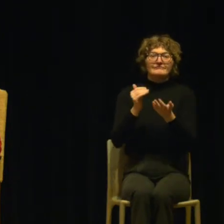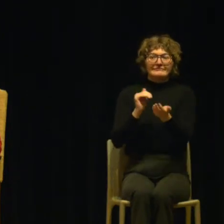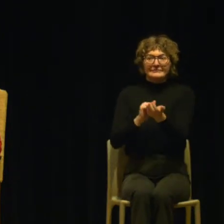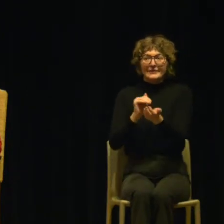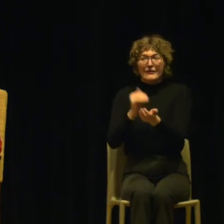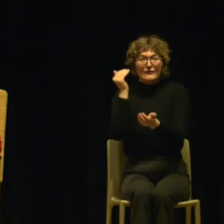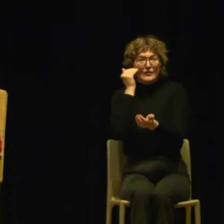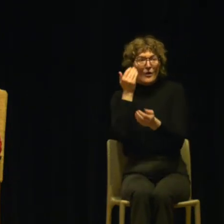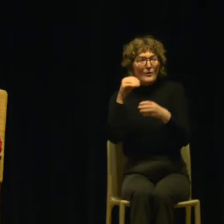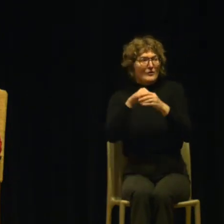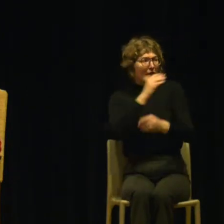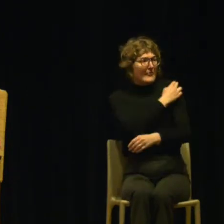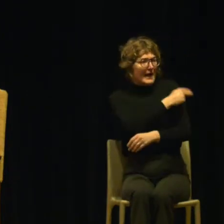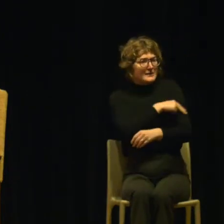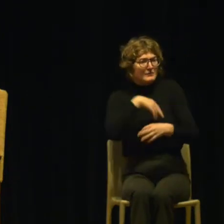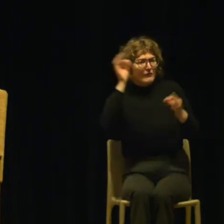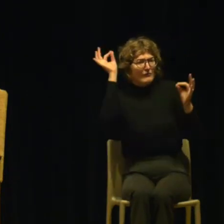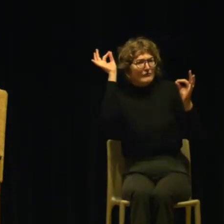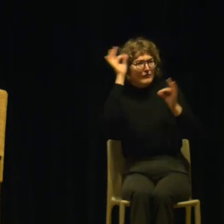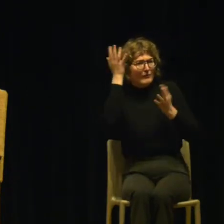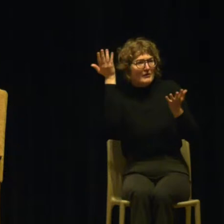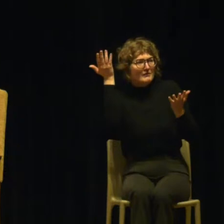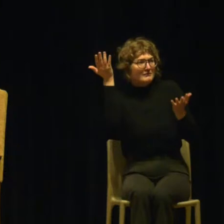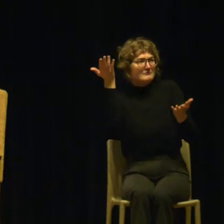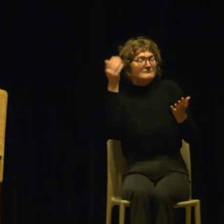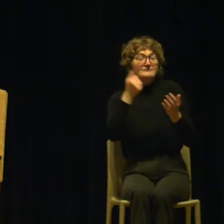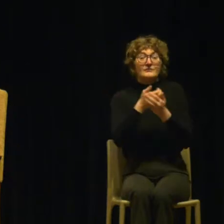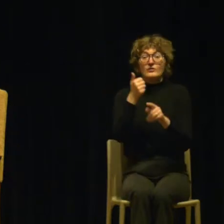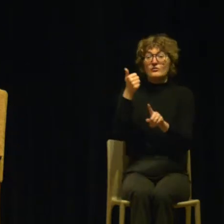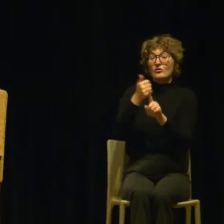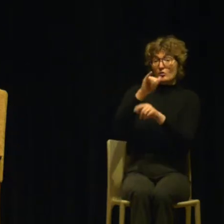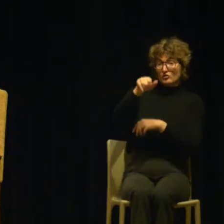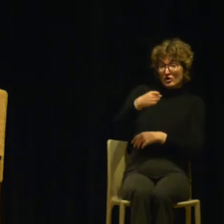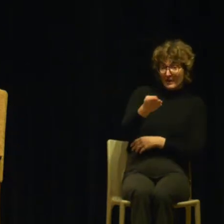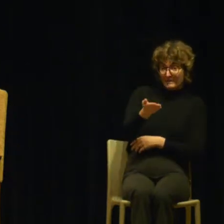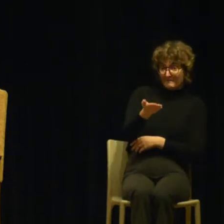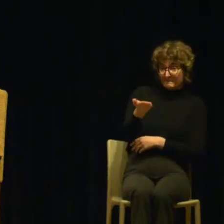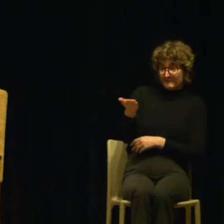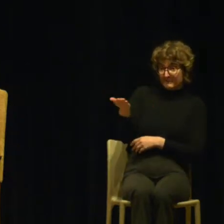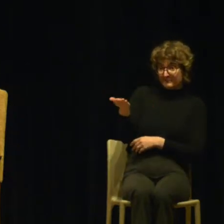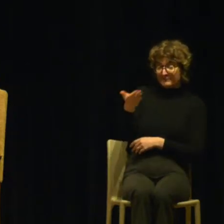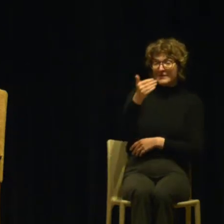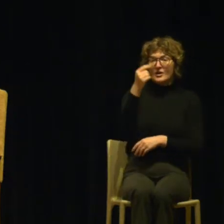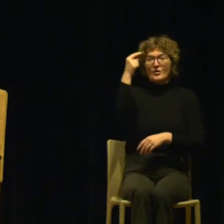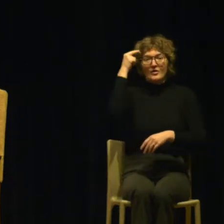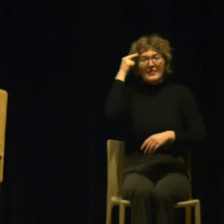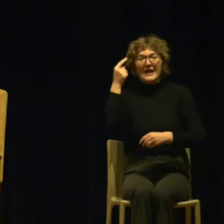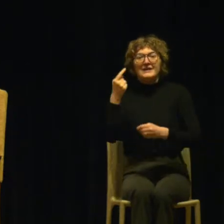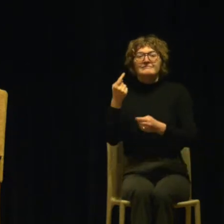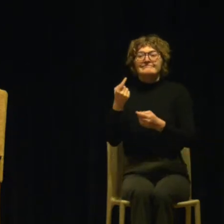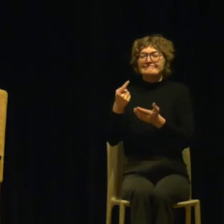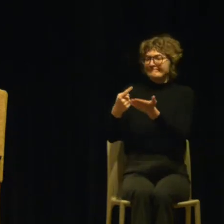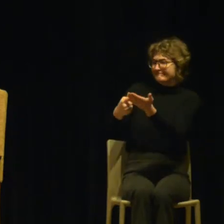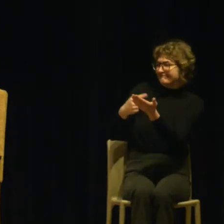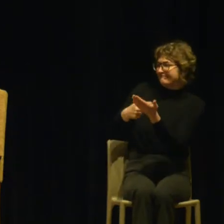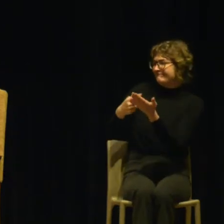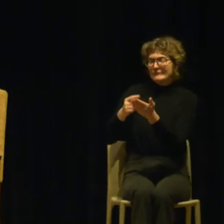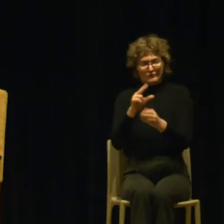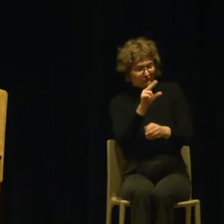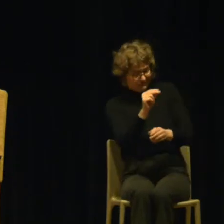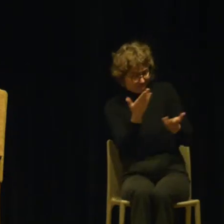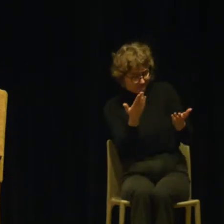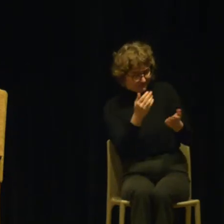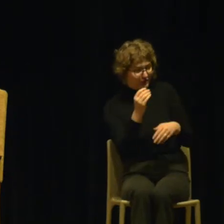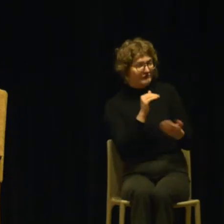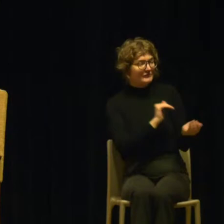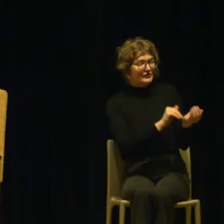in the hospital. So your job, because you think y'all are talking, right? No, you're not talking. So